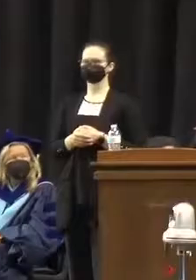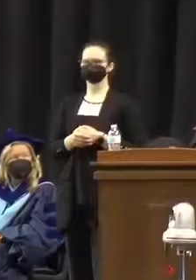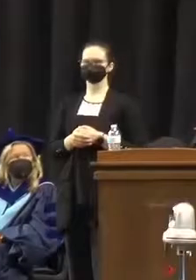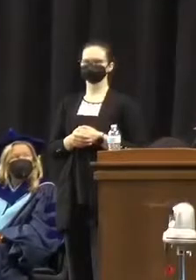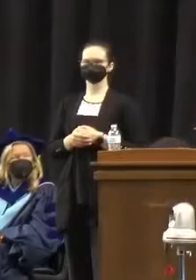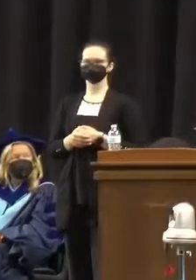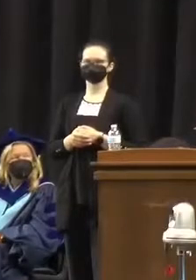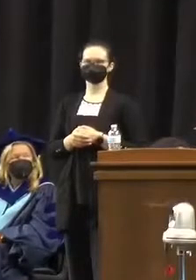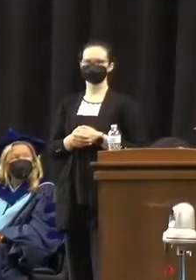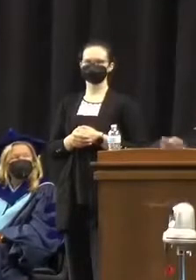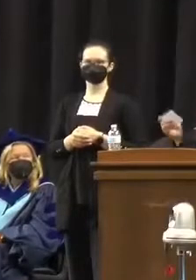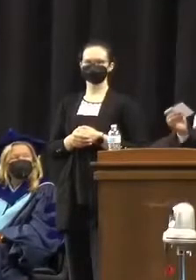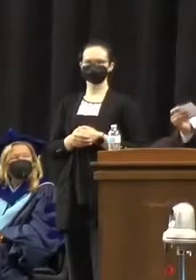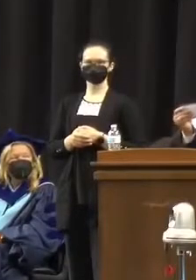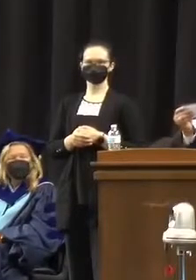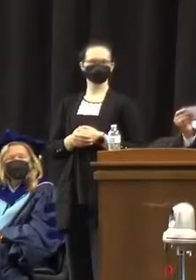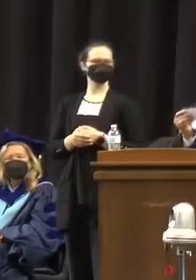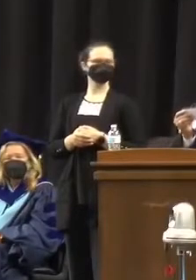Bauer.